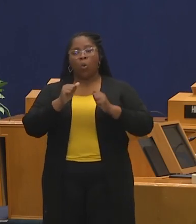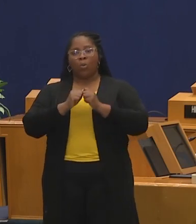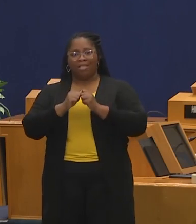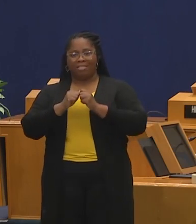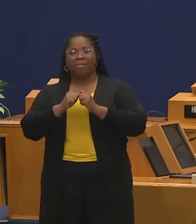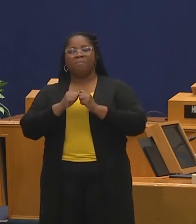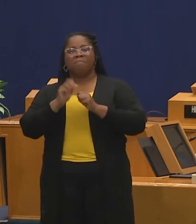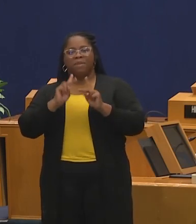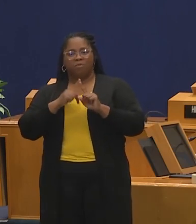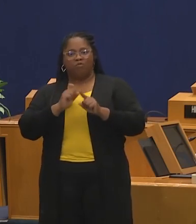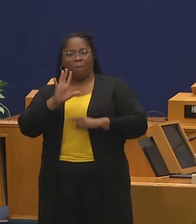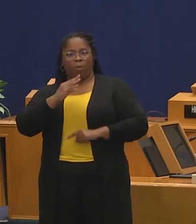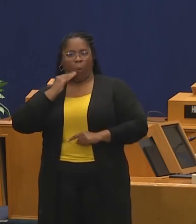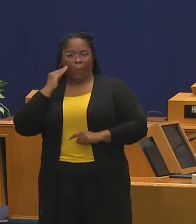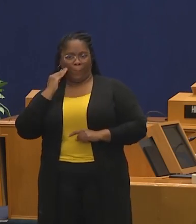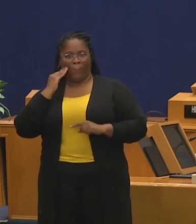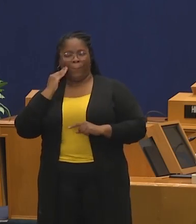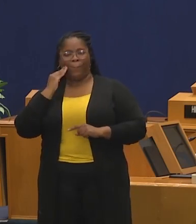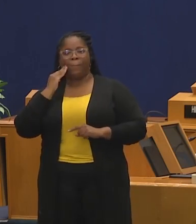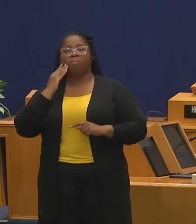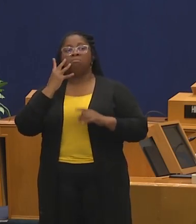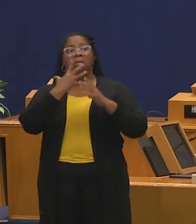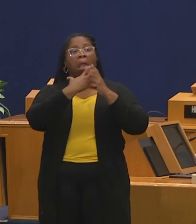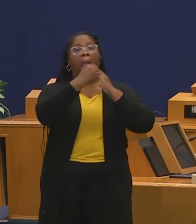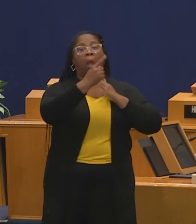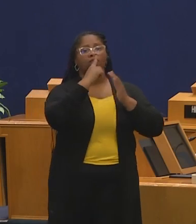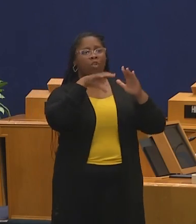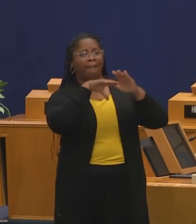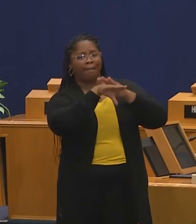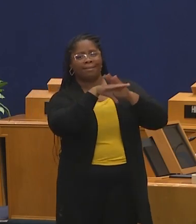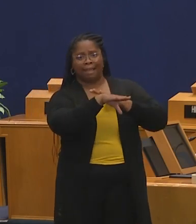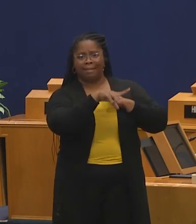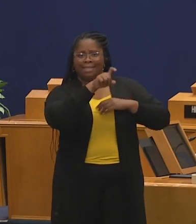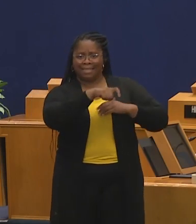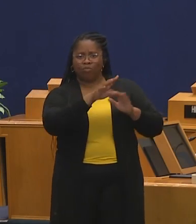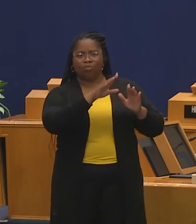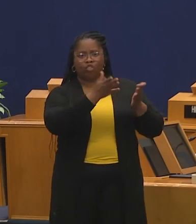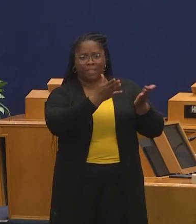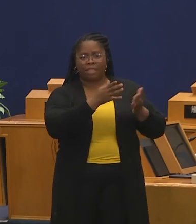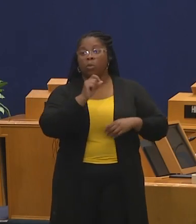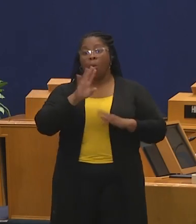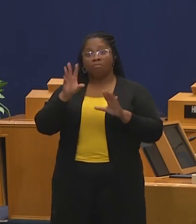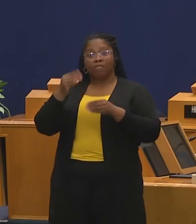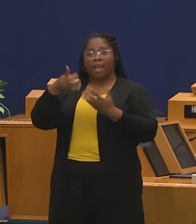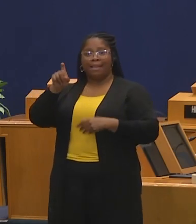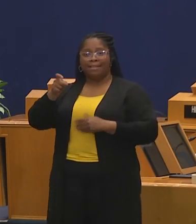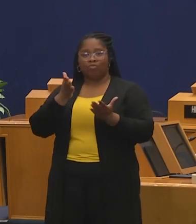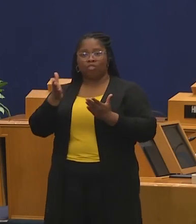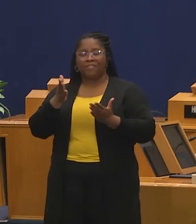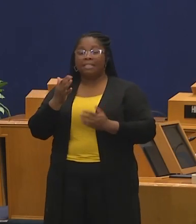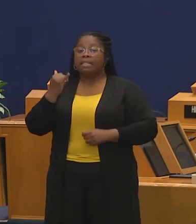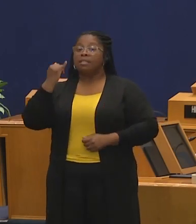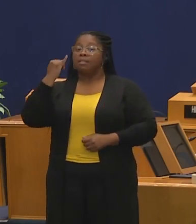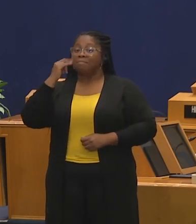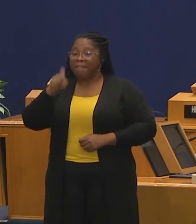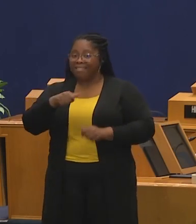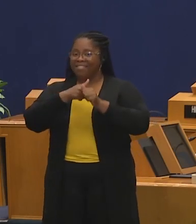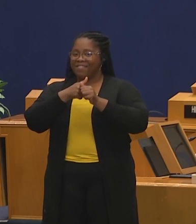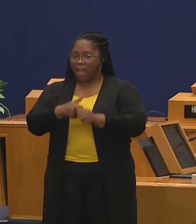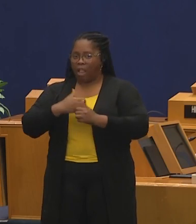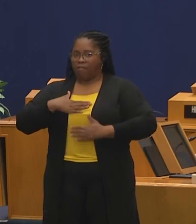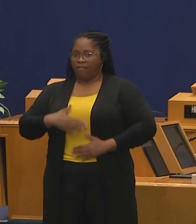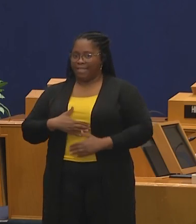leave our homes to access essential services or provide essential services. as long as we're practicing physical distancing,